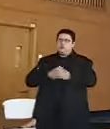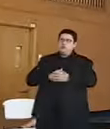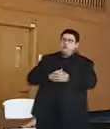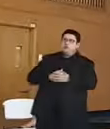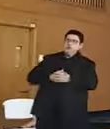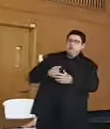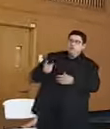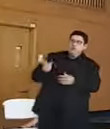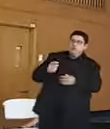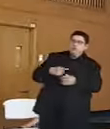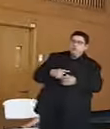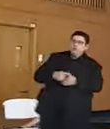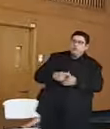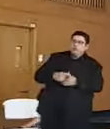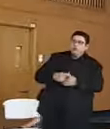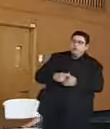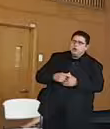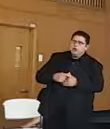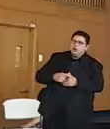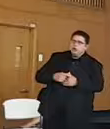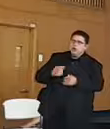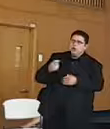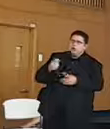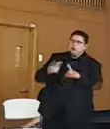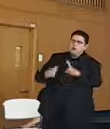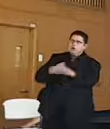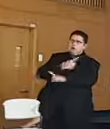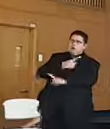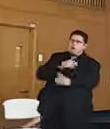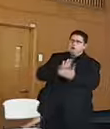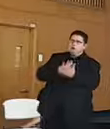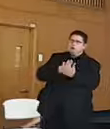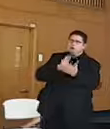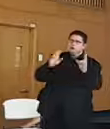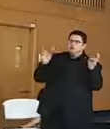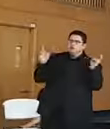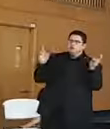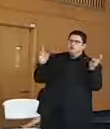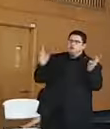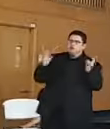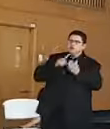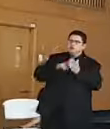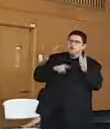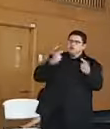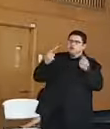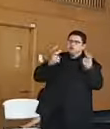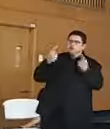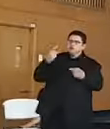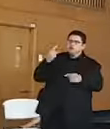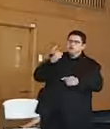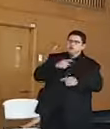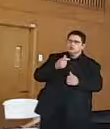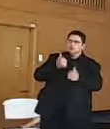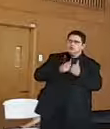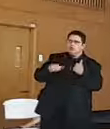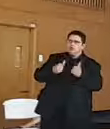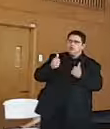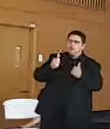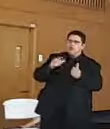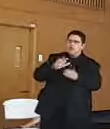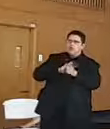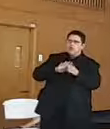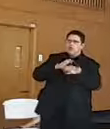Dr. Page, this is just a bit off of the school issue, but what kind of consideration are you or any other county health